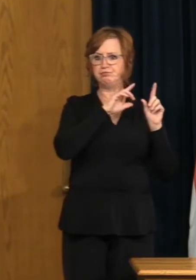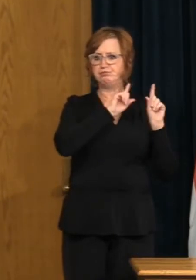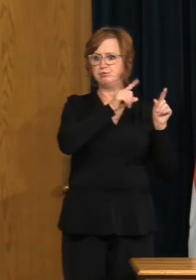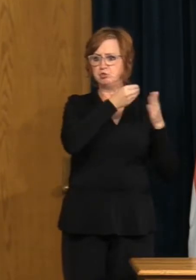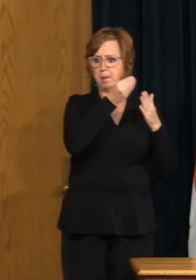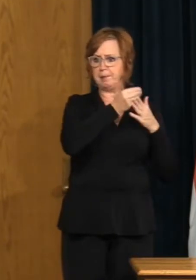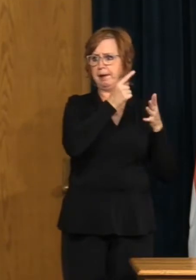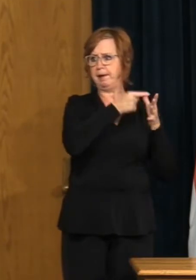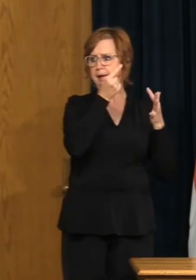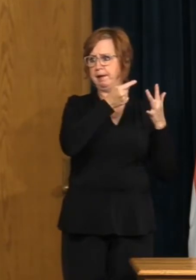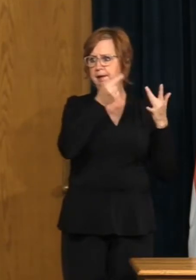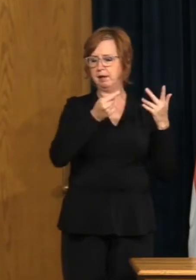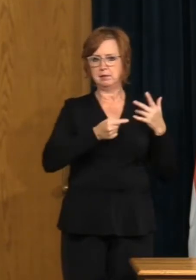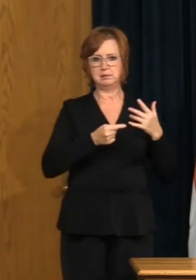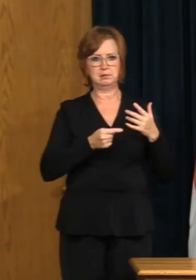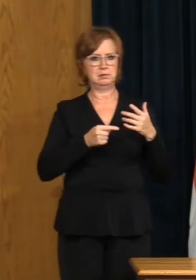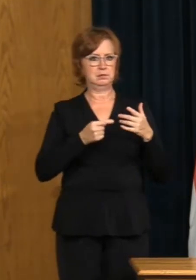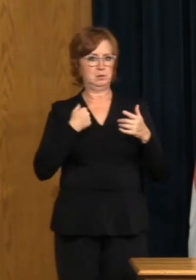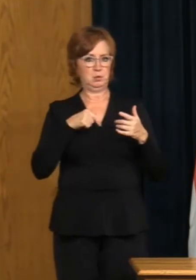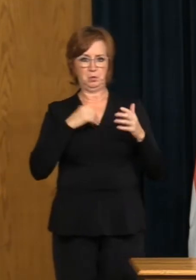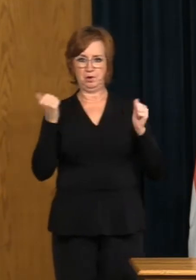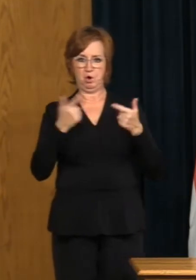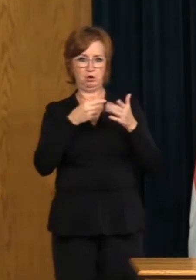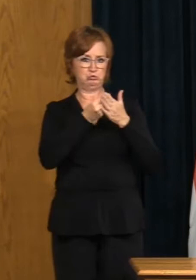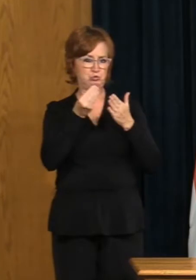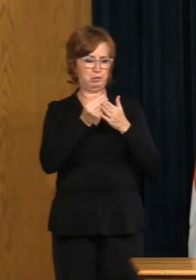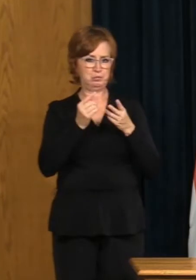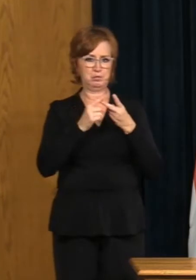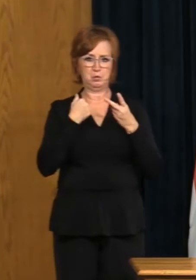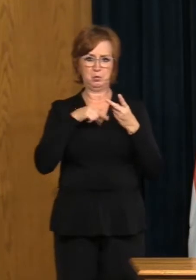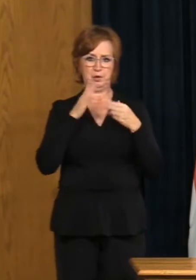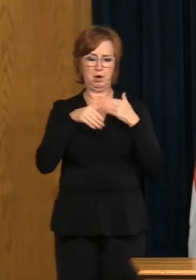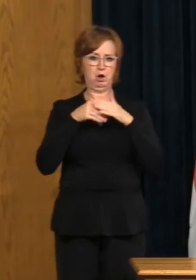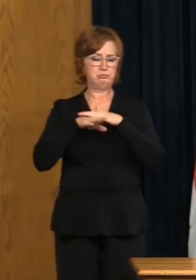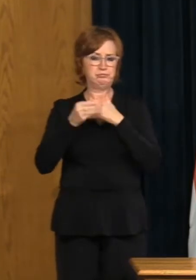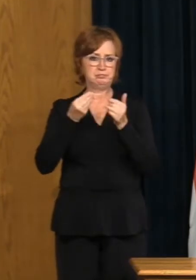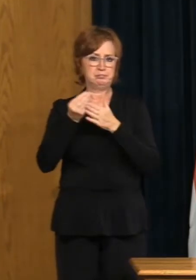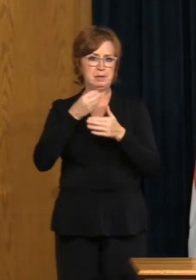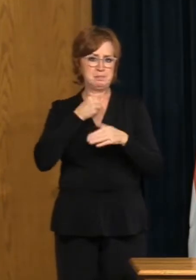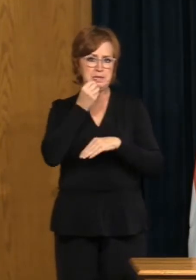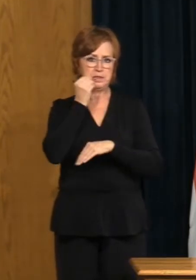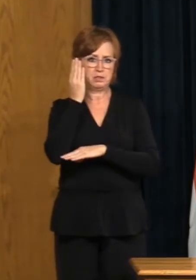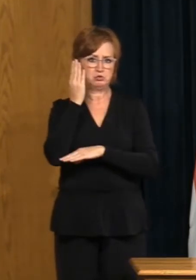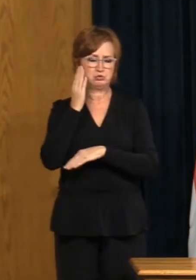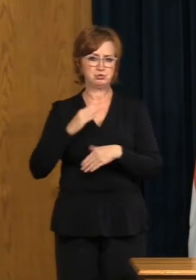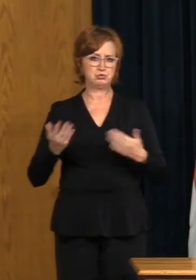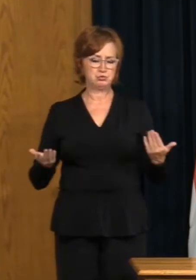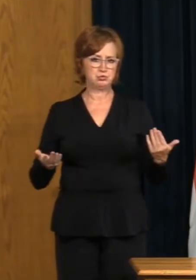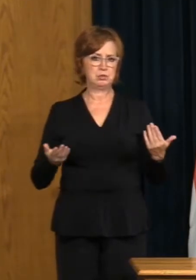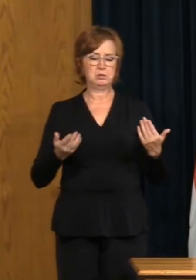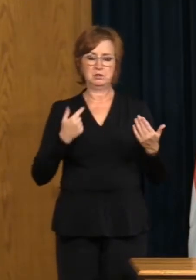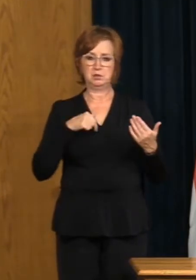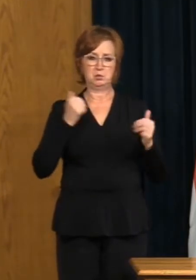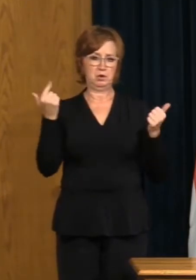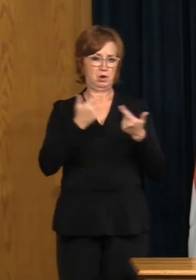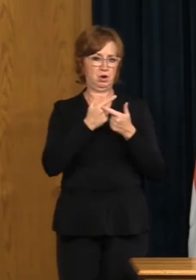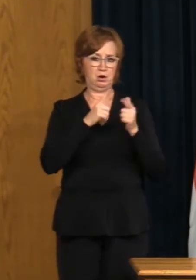to, just like all of us, to, a store or other business, we